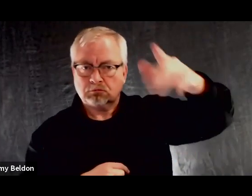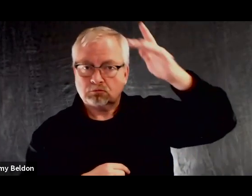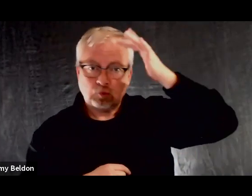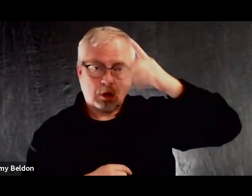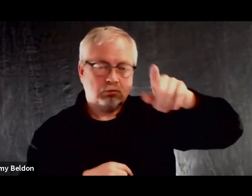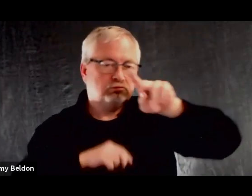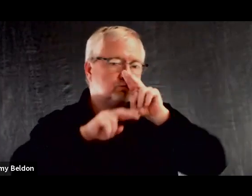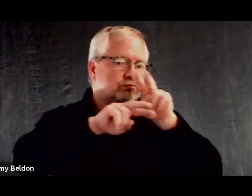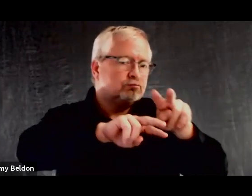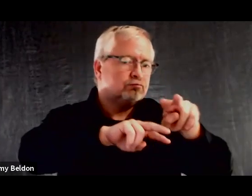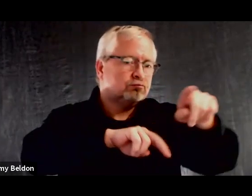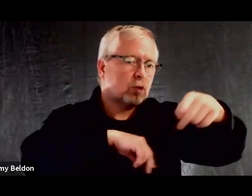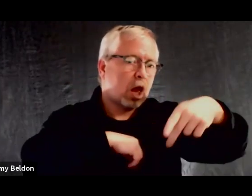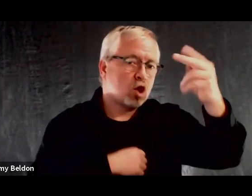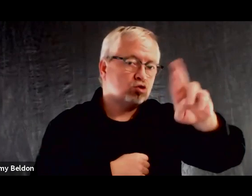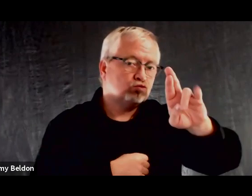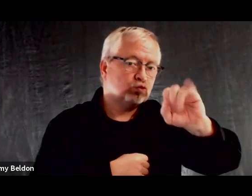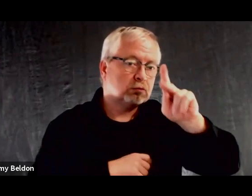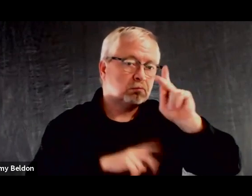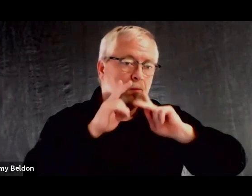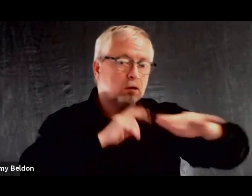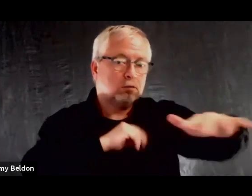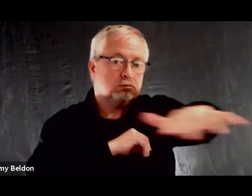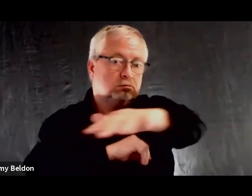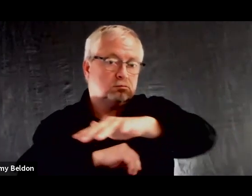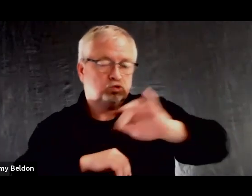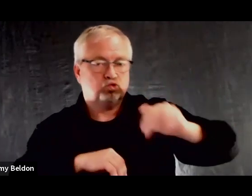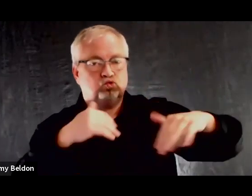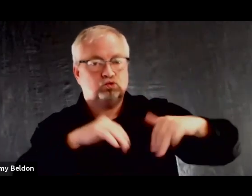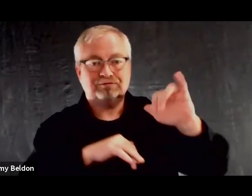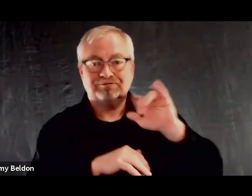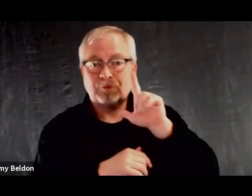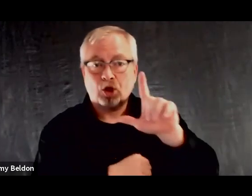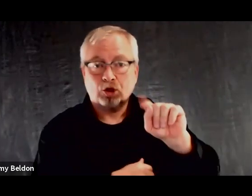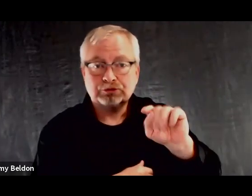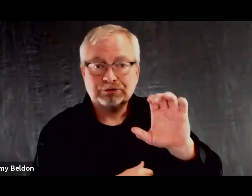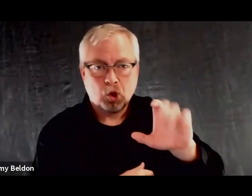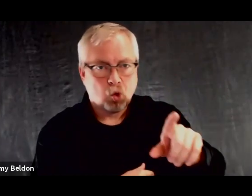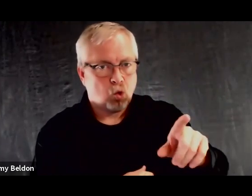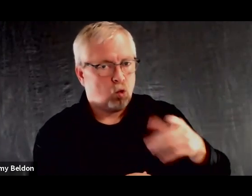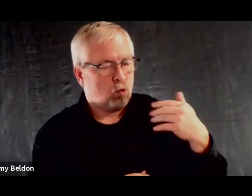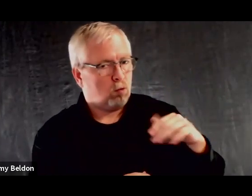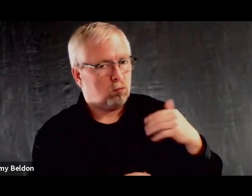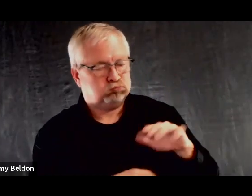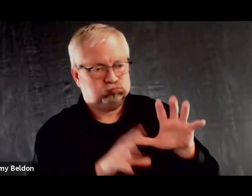the long-term care and other congregate settings. So